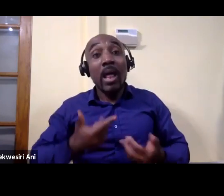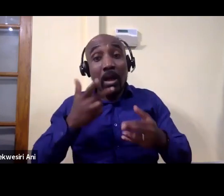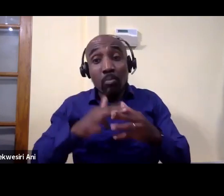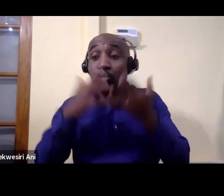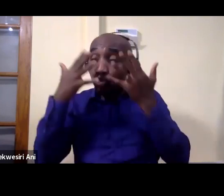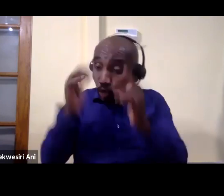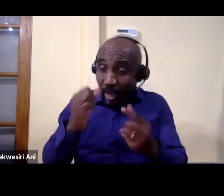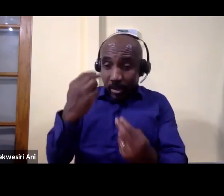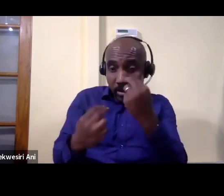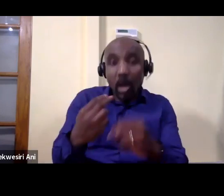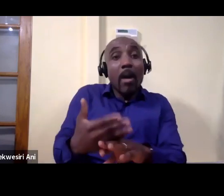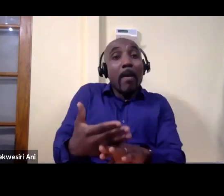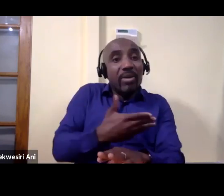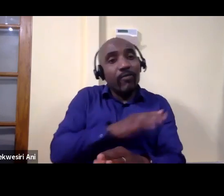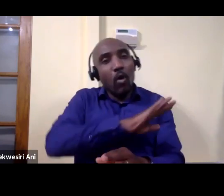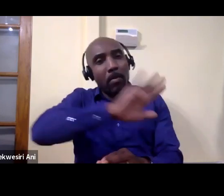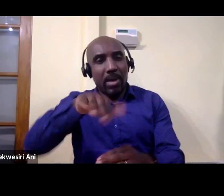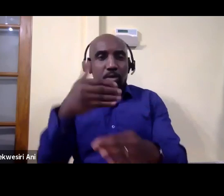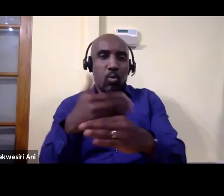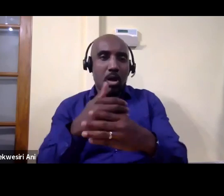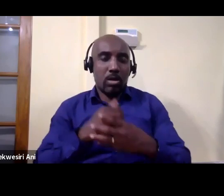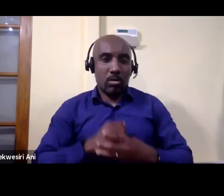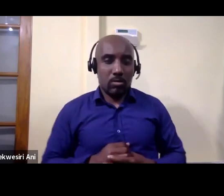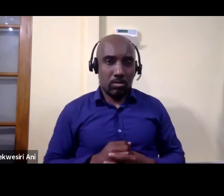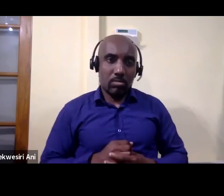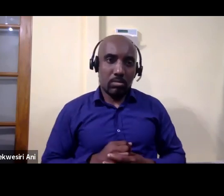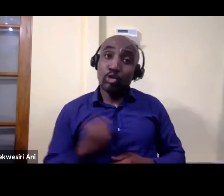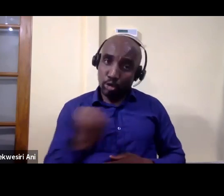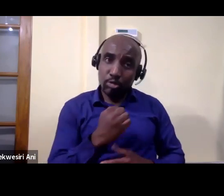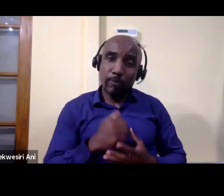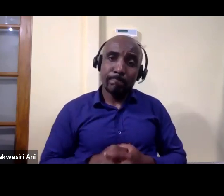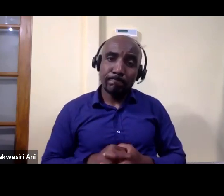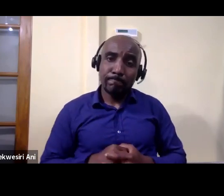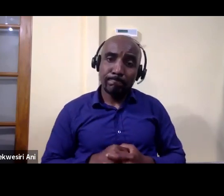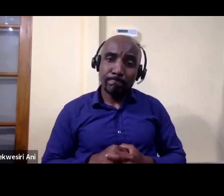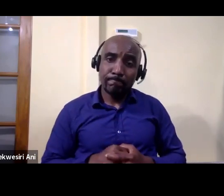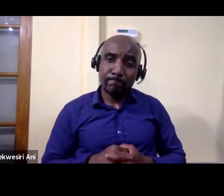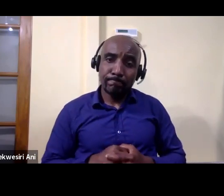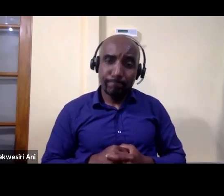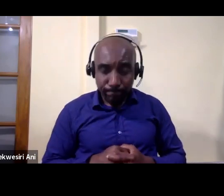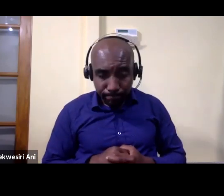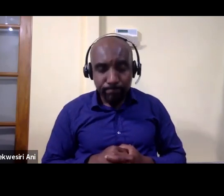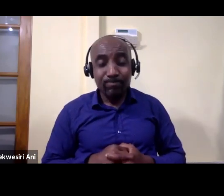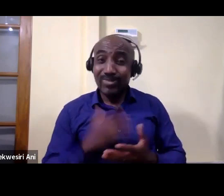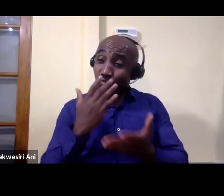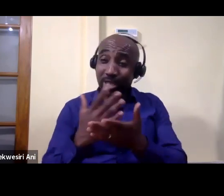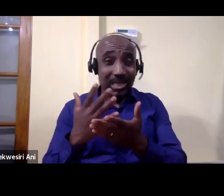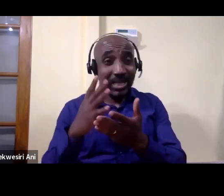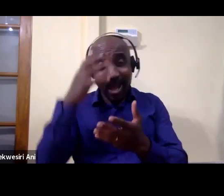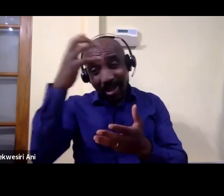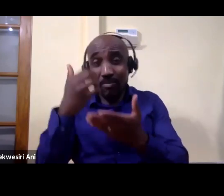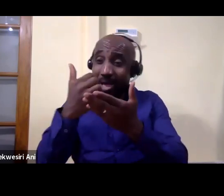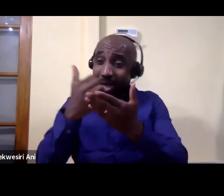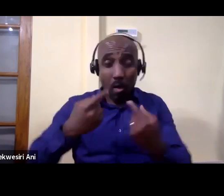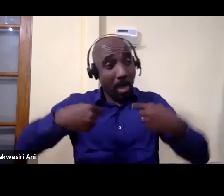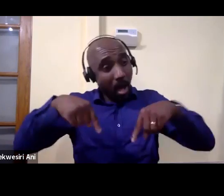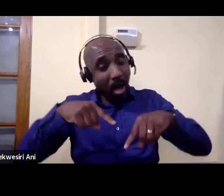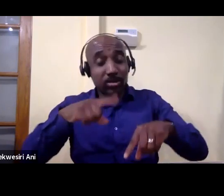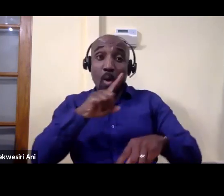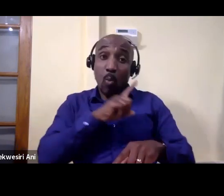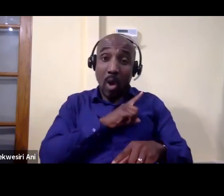to work, and they need to help us out to make sure everything